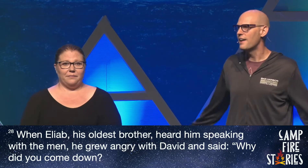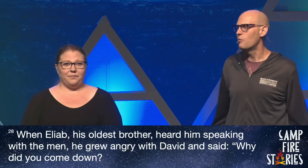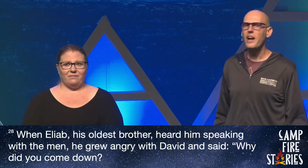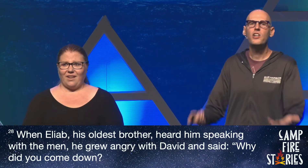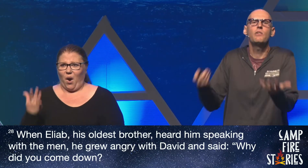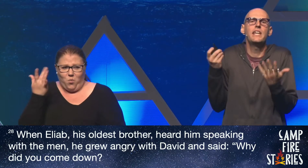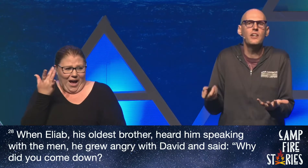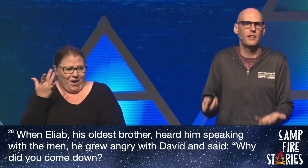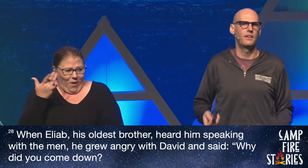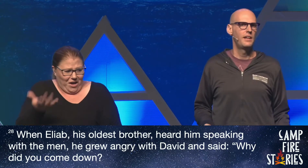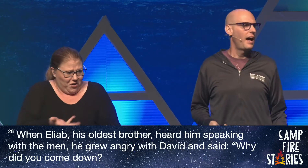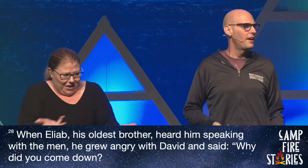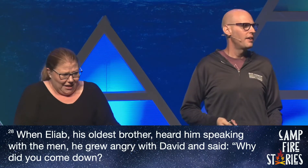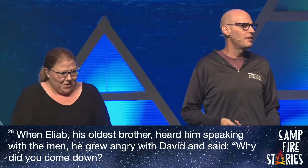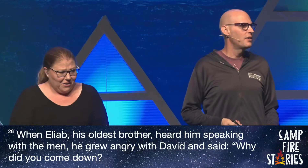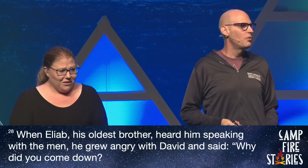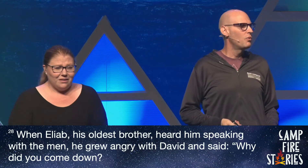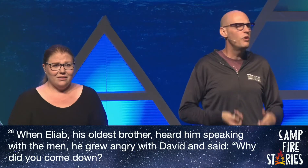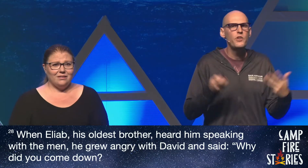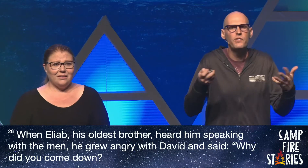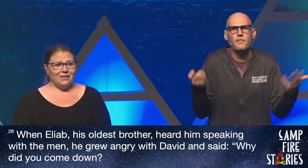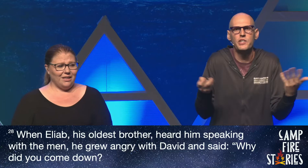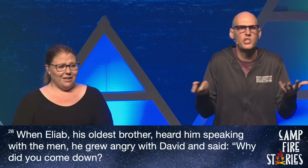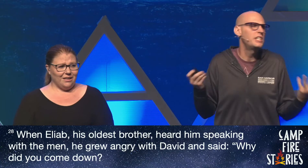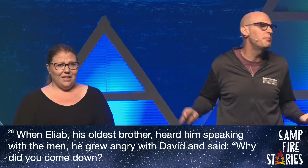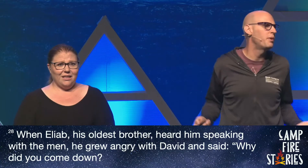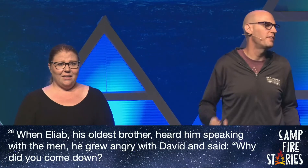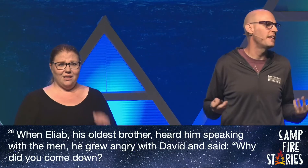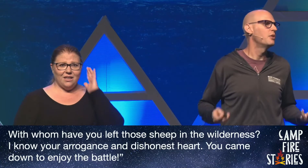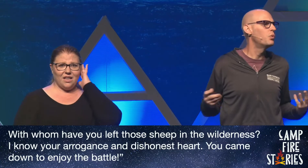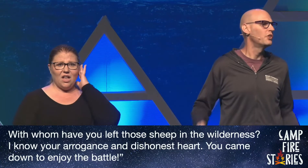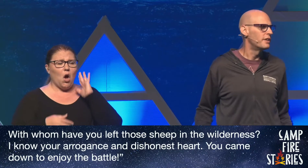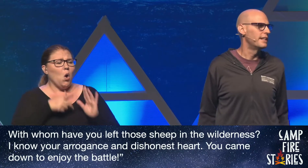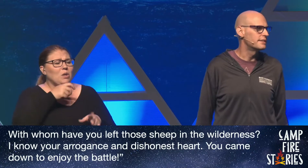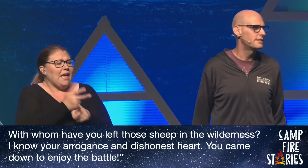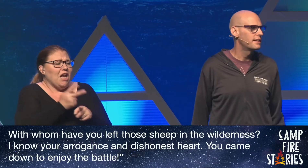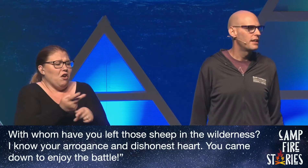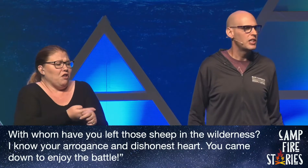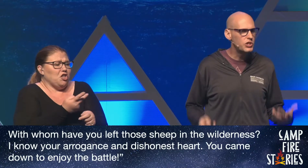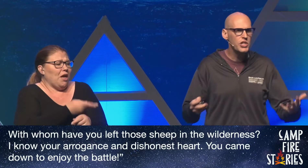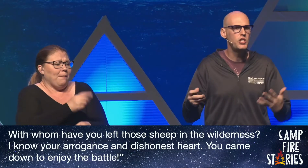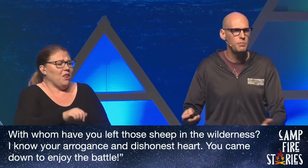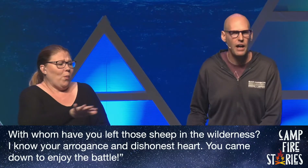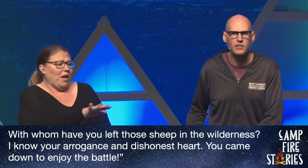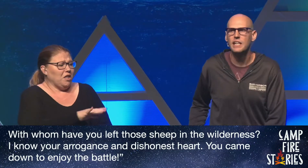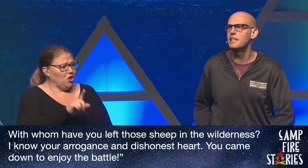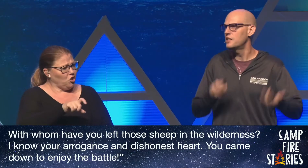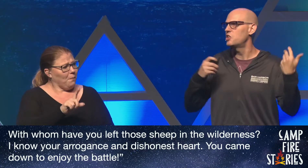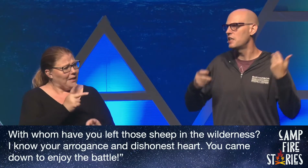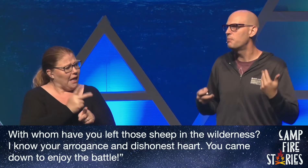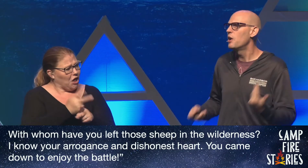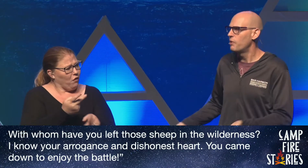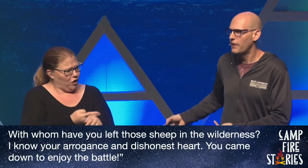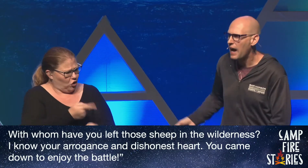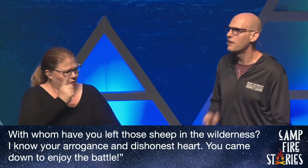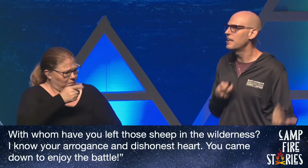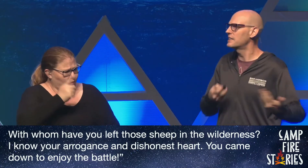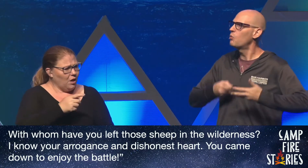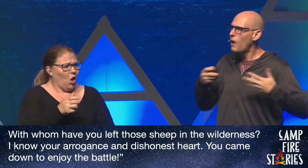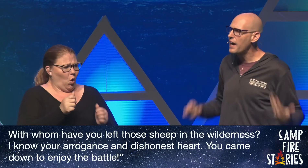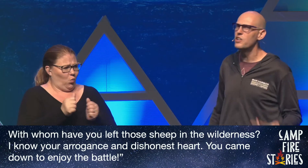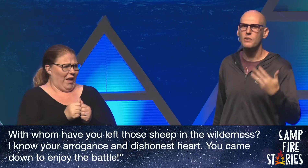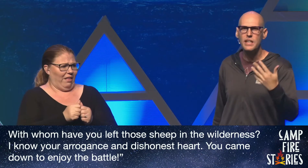Why? Why are you here? Who have you left the sheep with in the wilderness? Like, shouldn't you be out tending the sheep with the hired